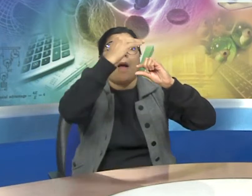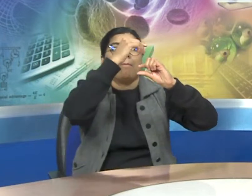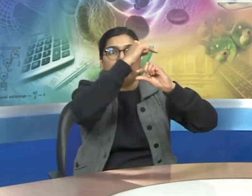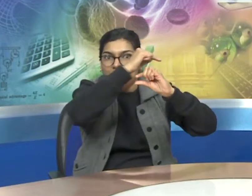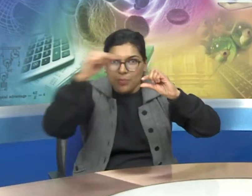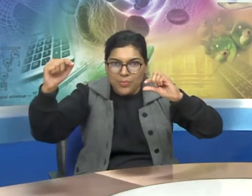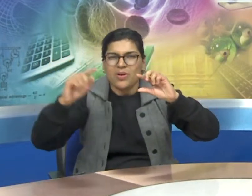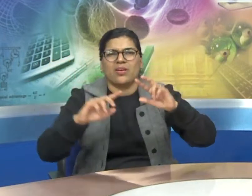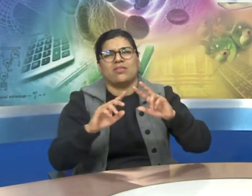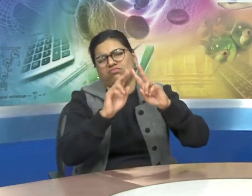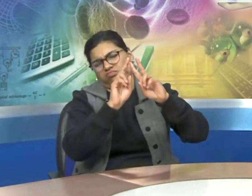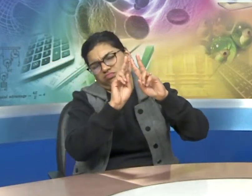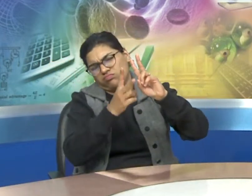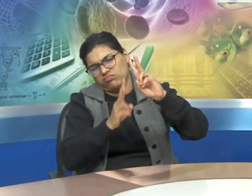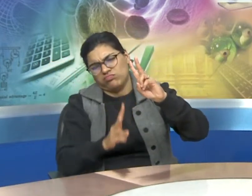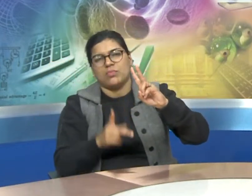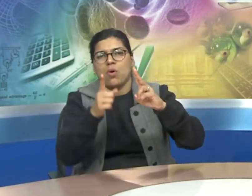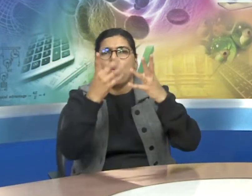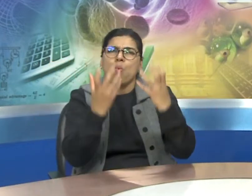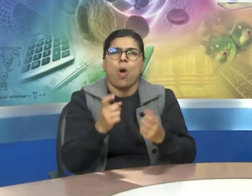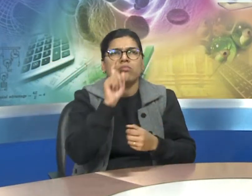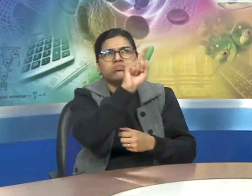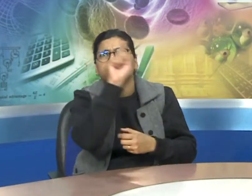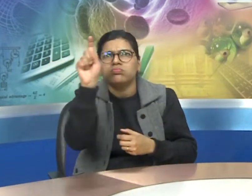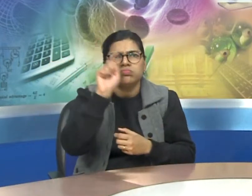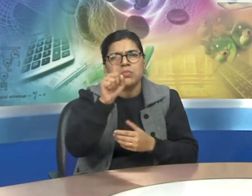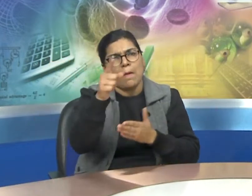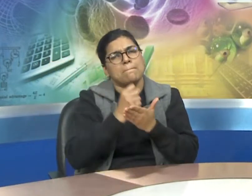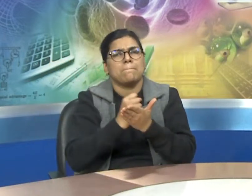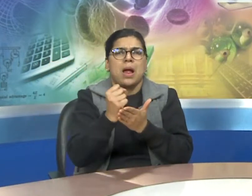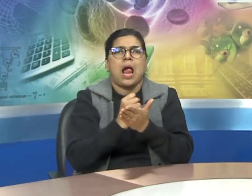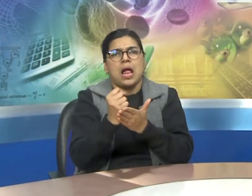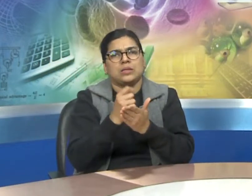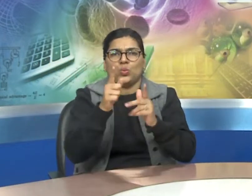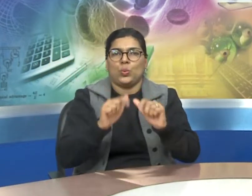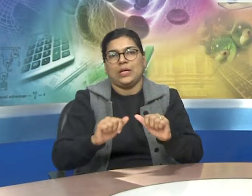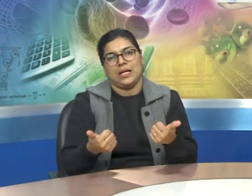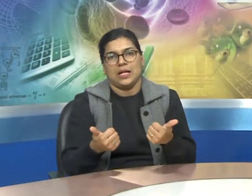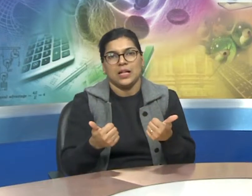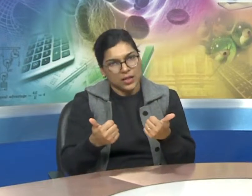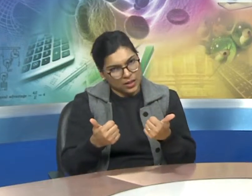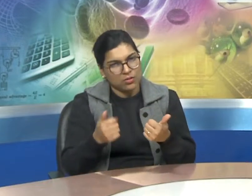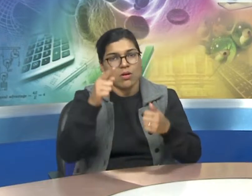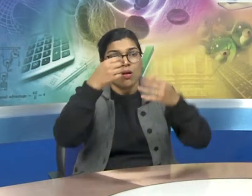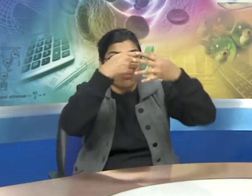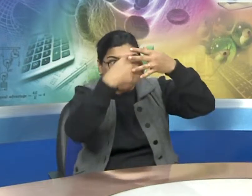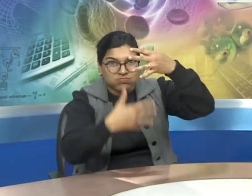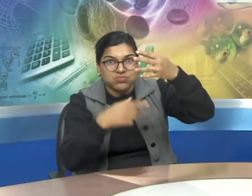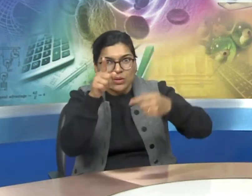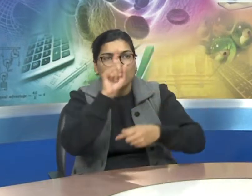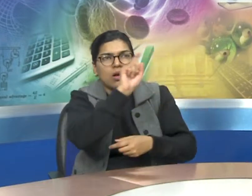can modify your content from normal text to italic to underline or bold.